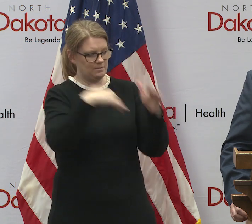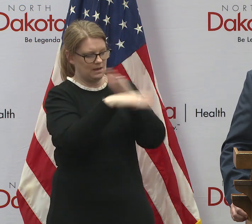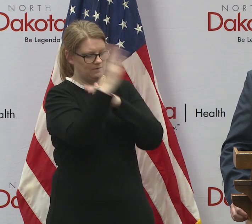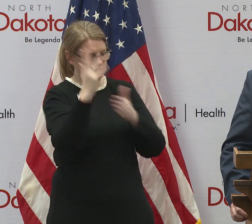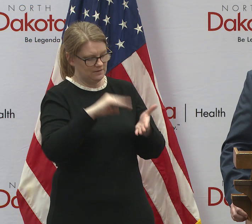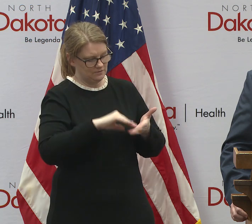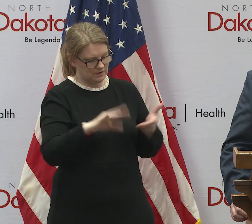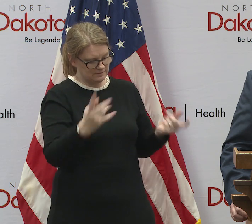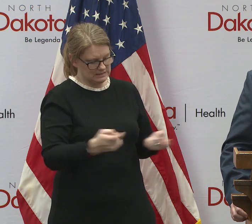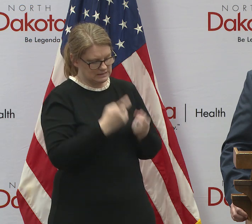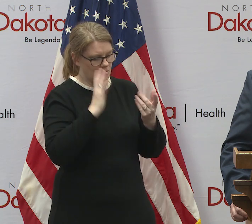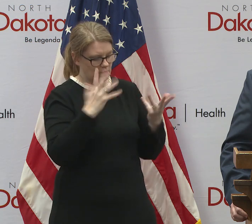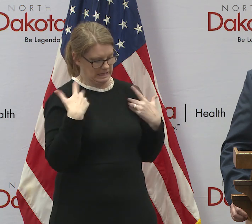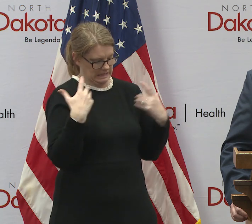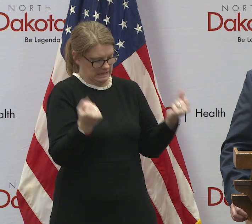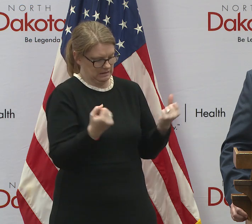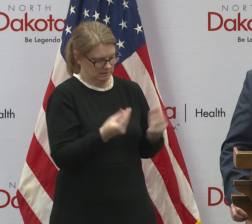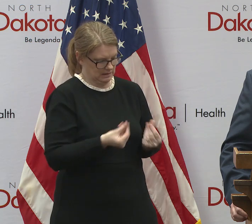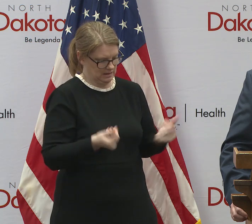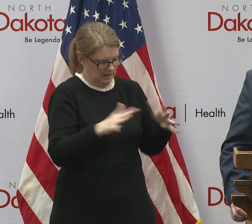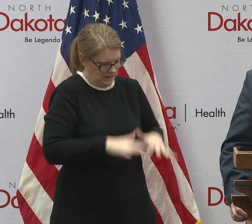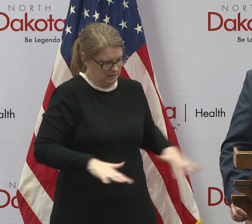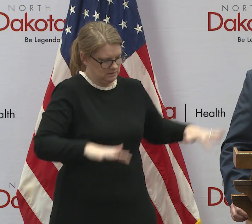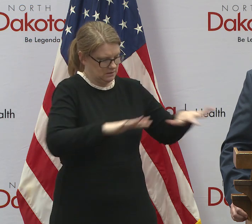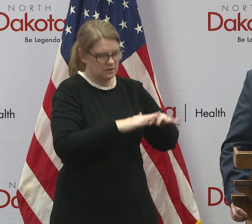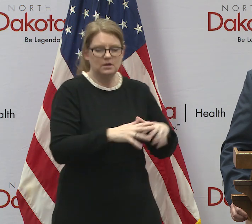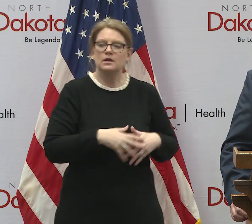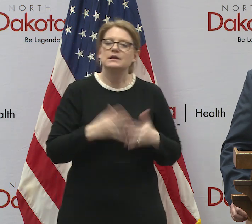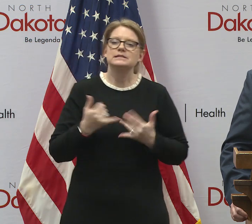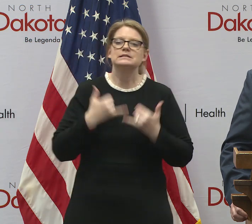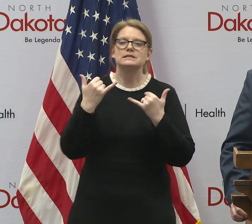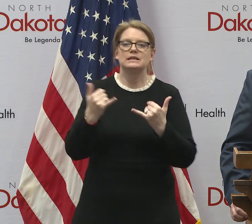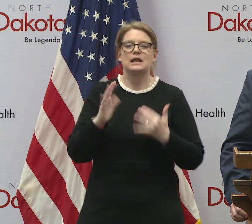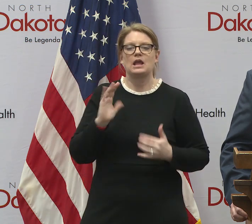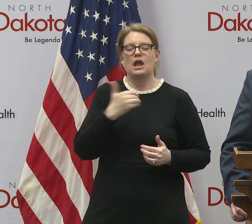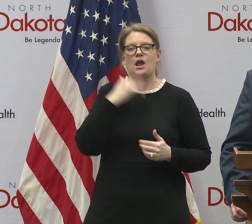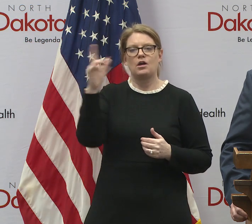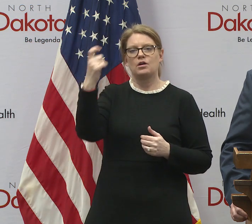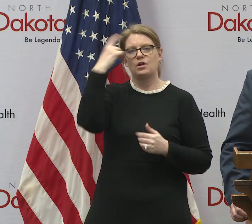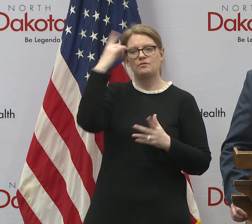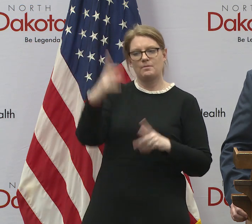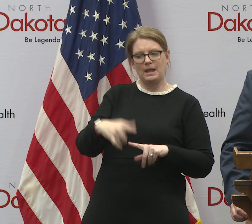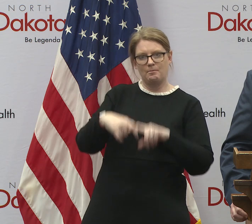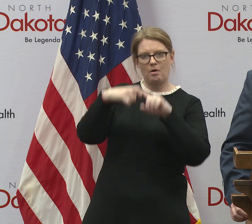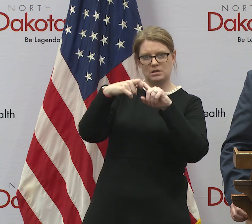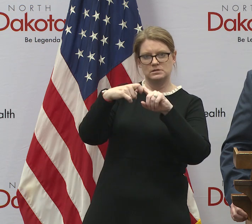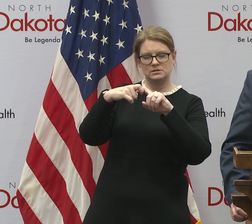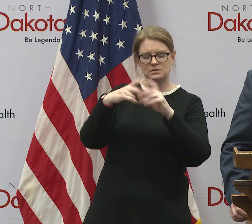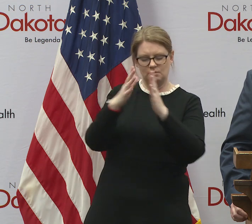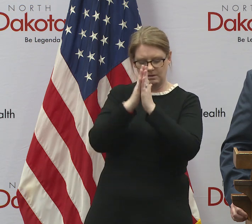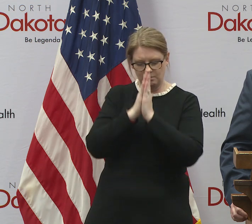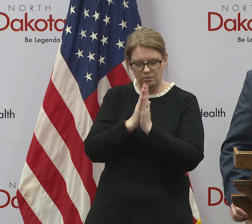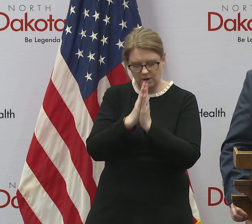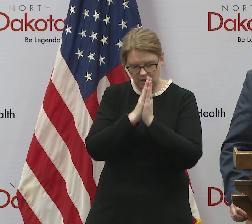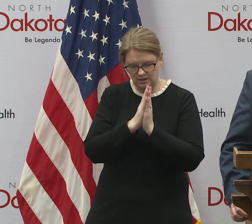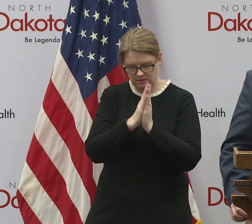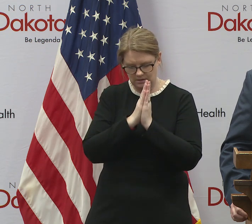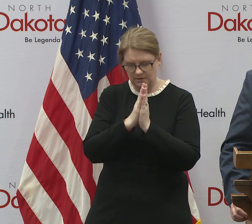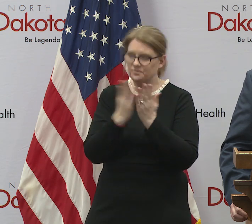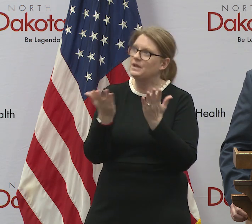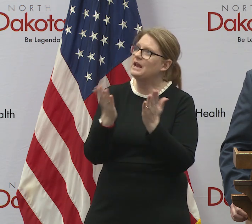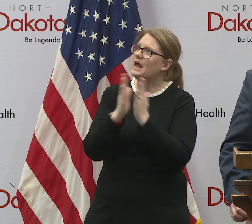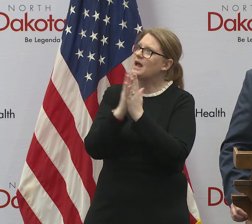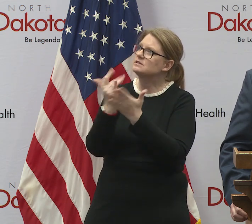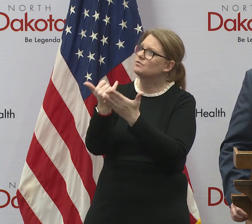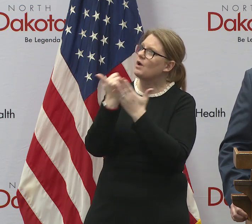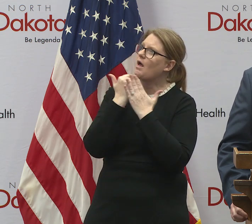will heal their land." Today, Father, our government pauses and we pray and we ask for your